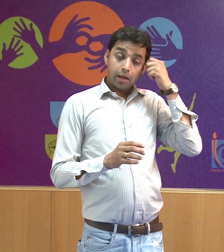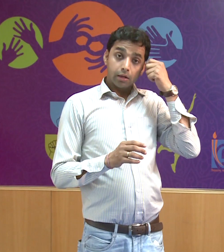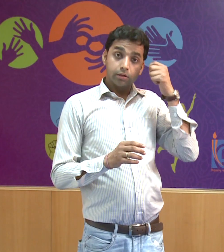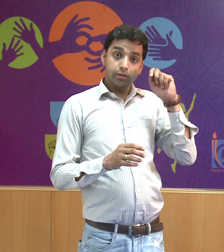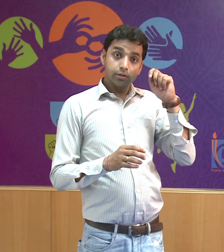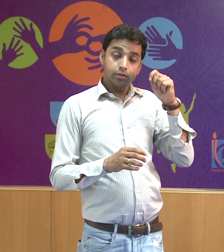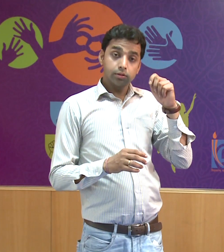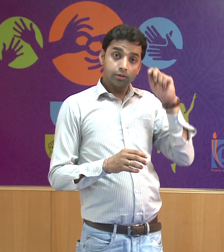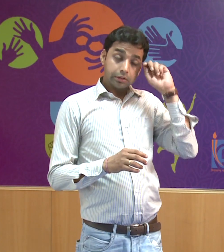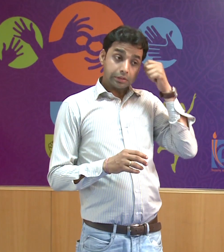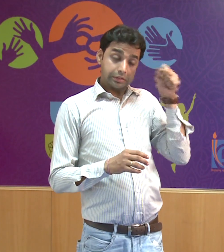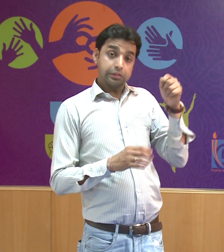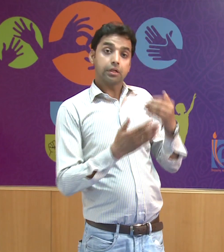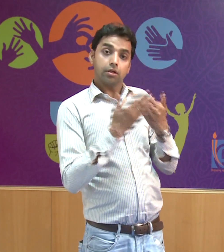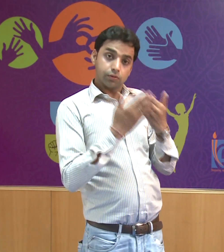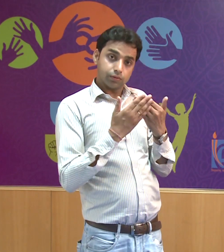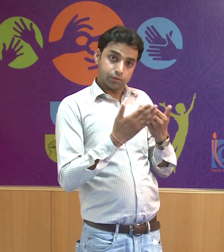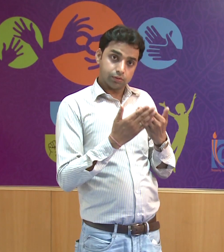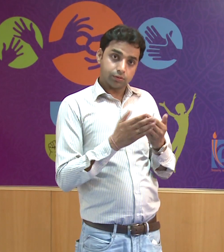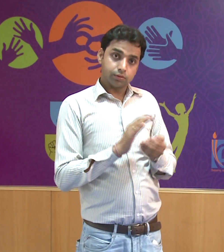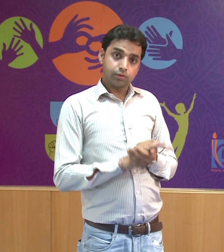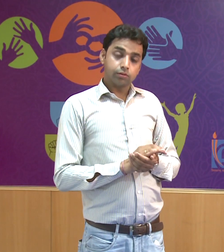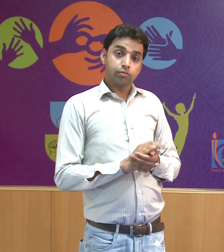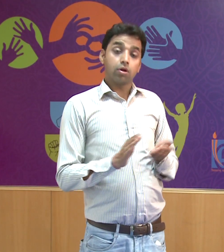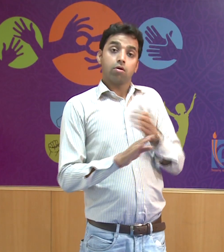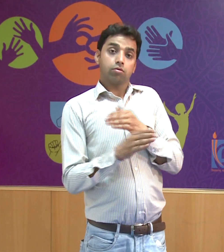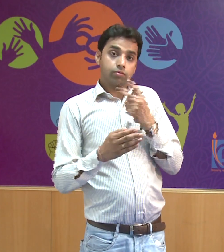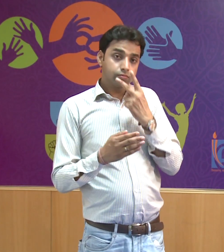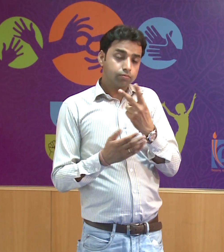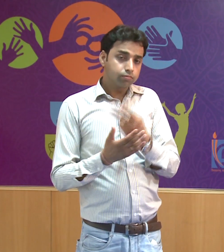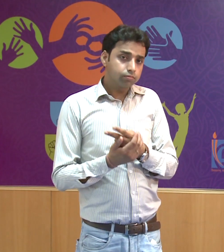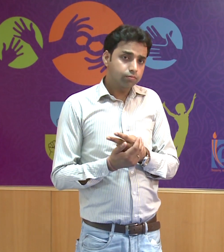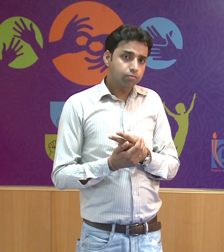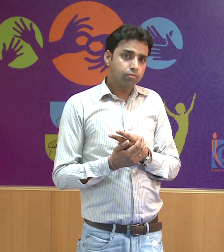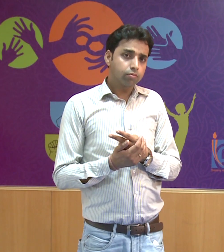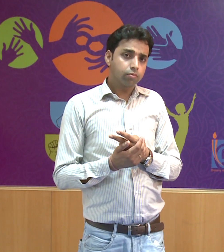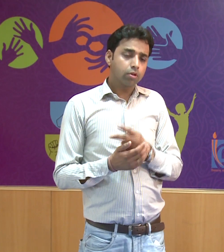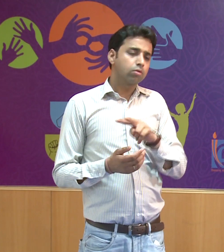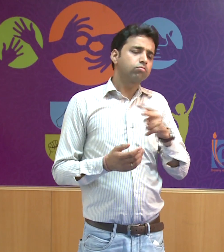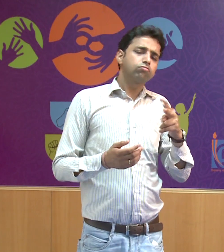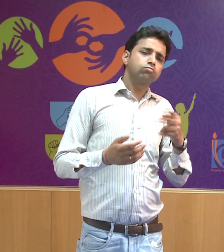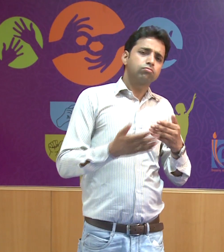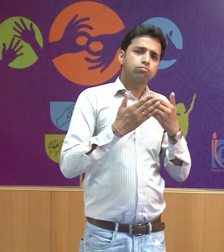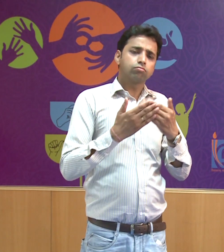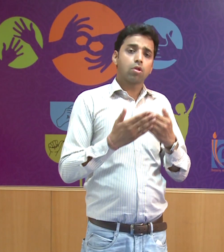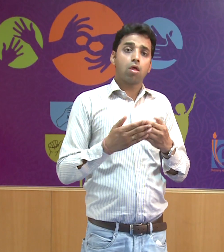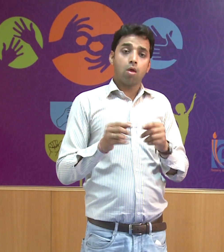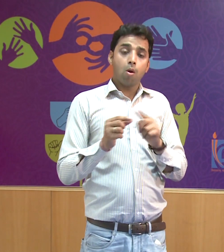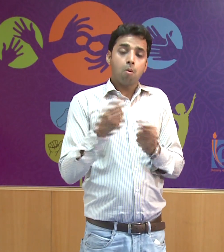of English education was that may educate political leaders and